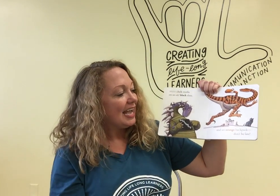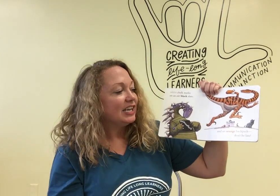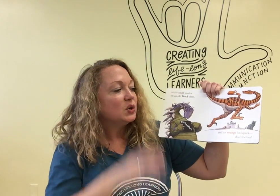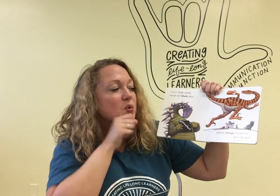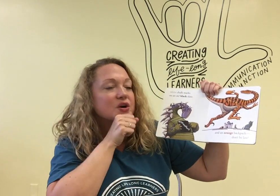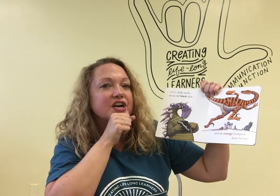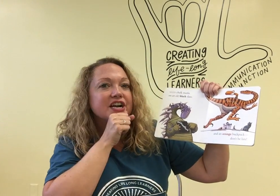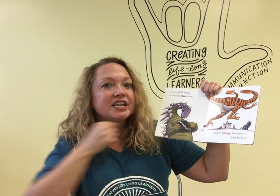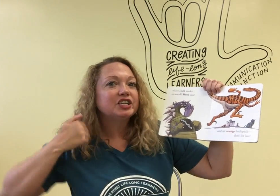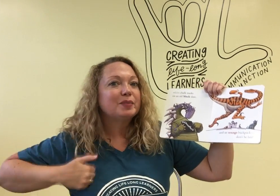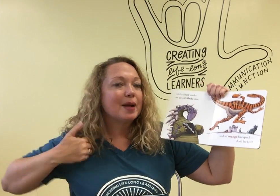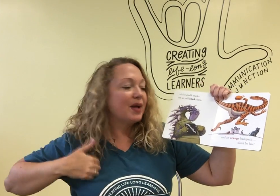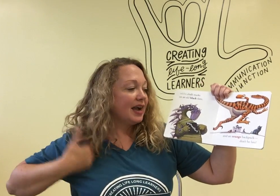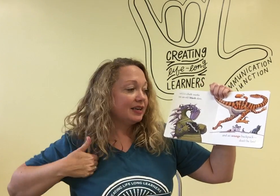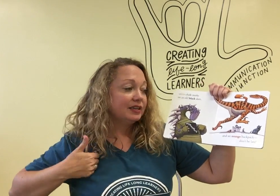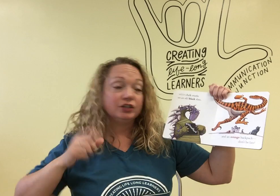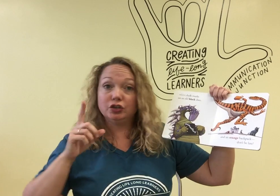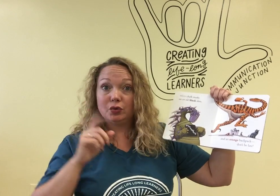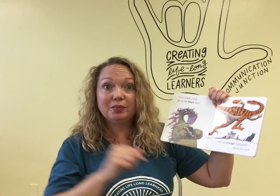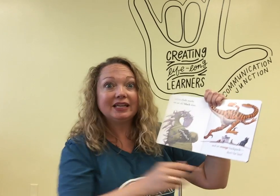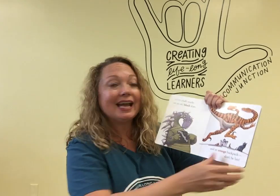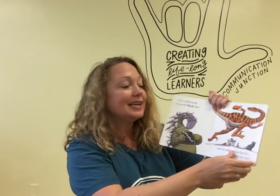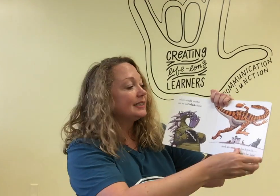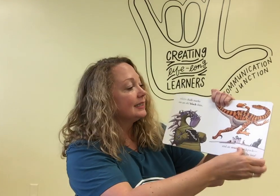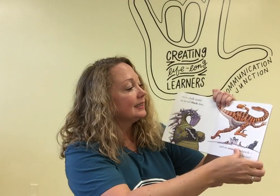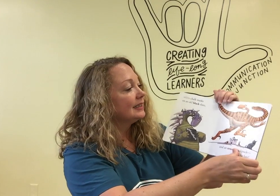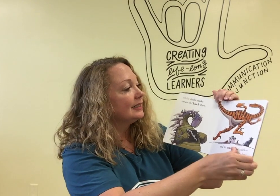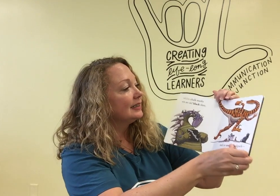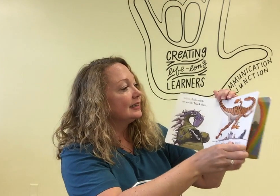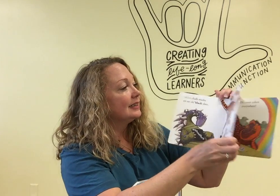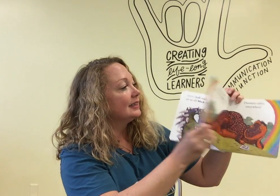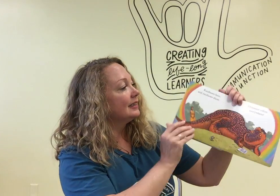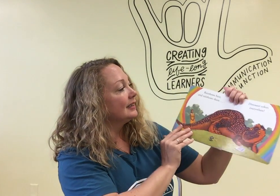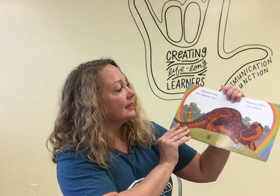an orange backpack. Don't be late.